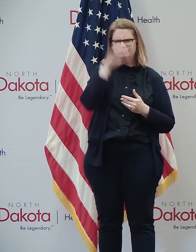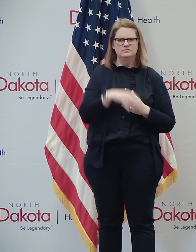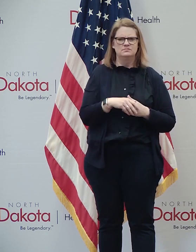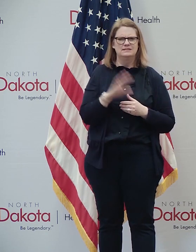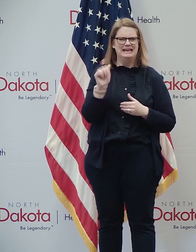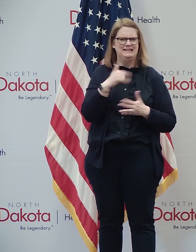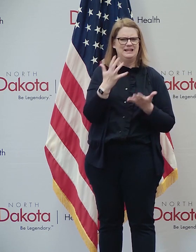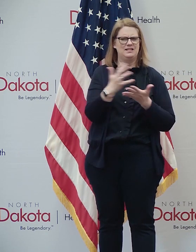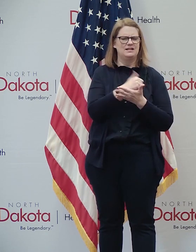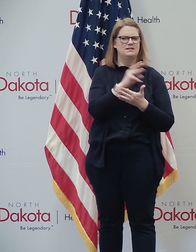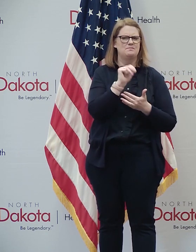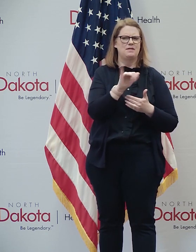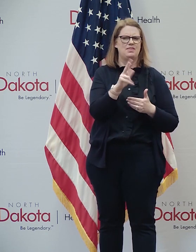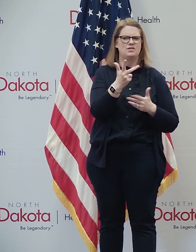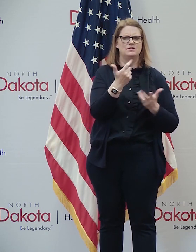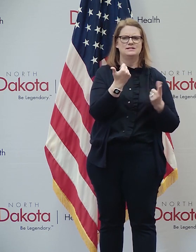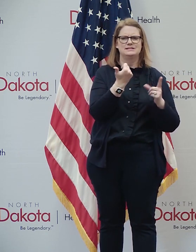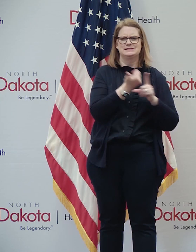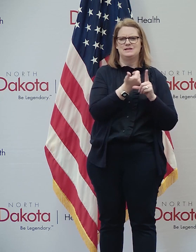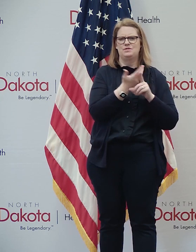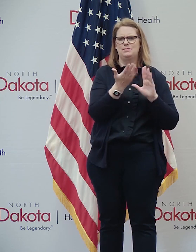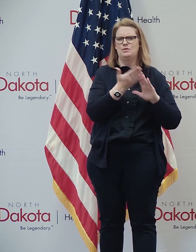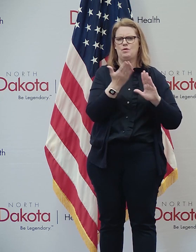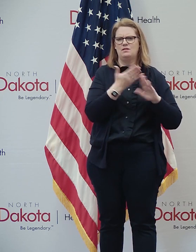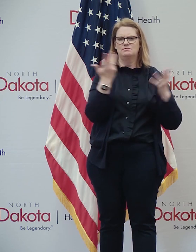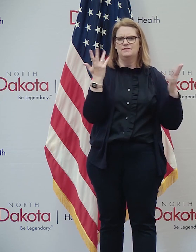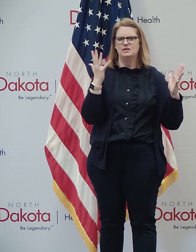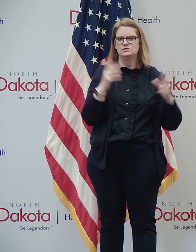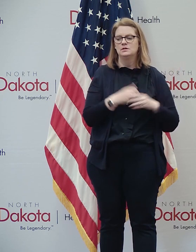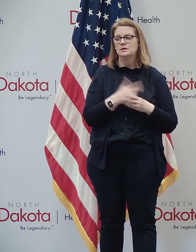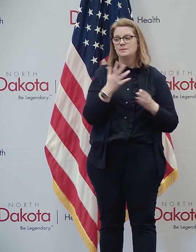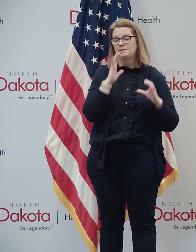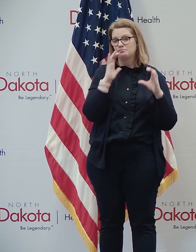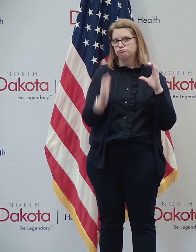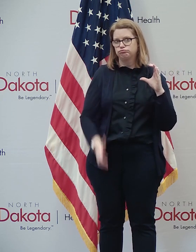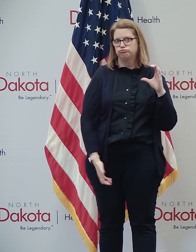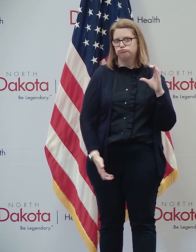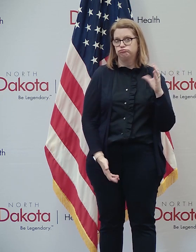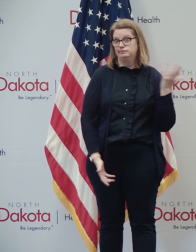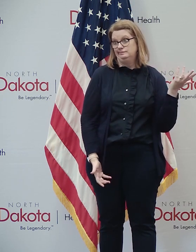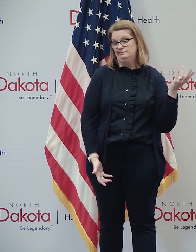What was the date on that question from Brad? May 3rd. That